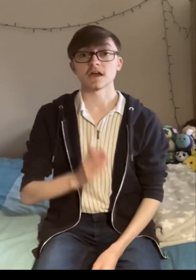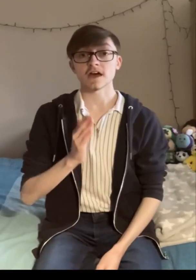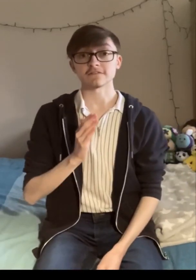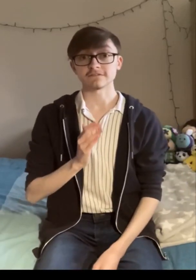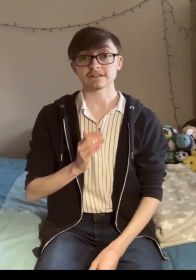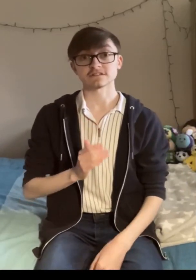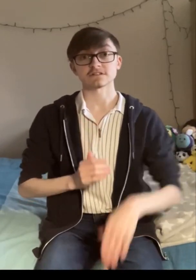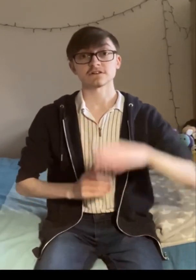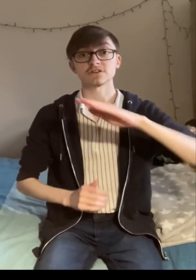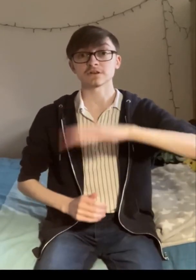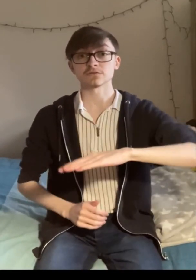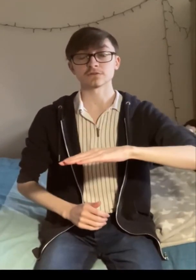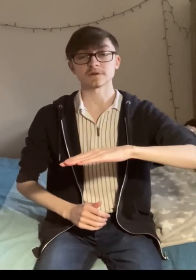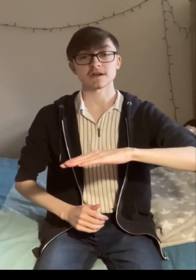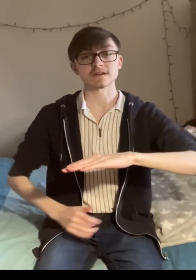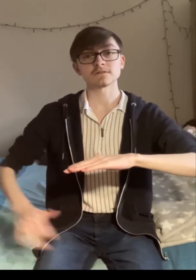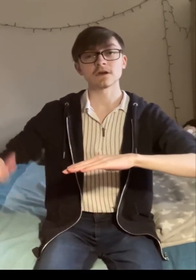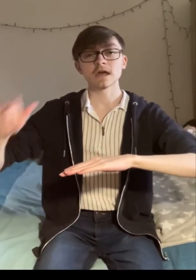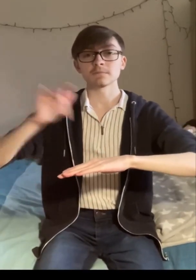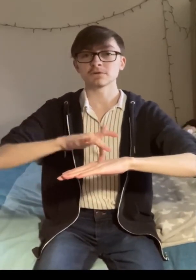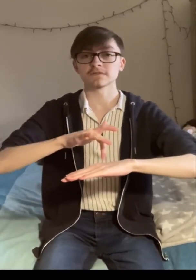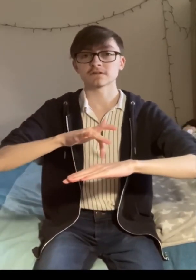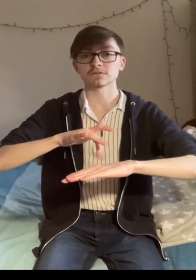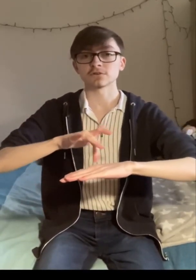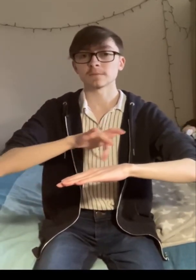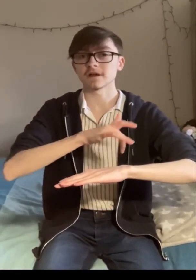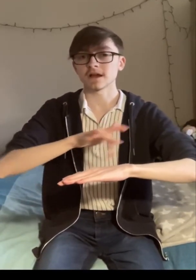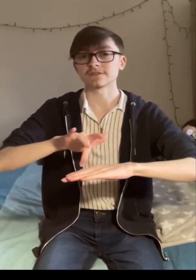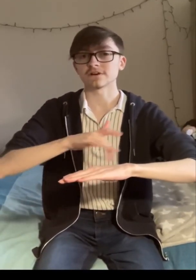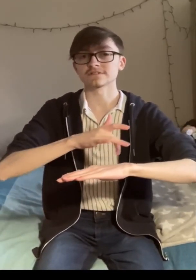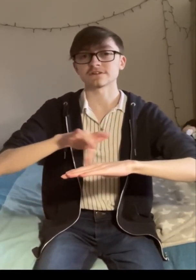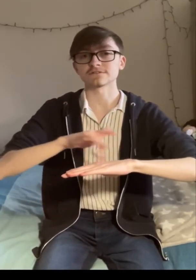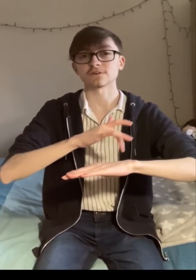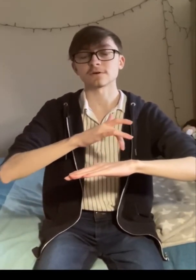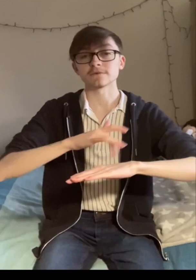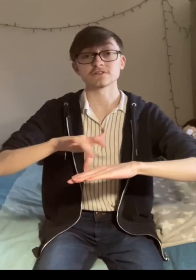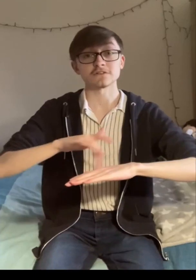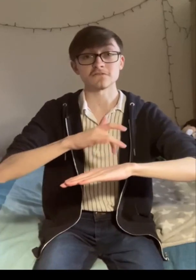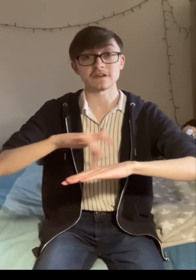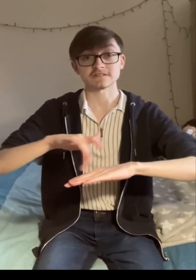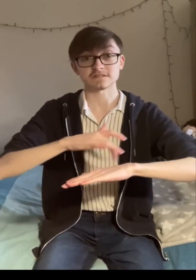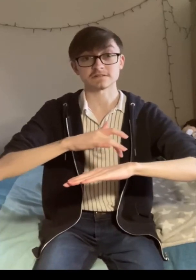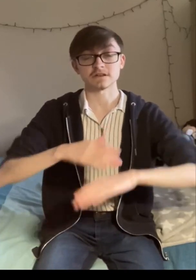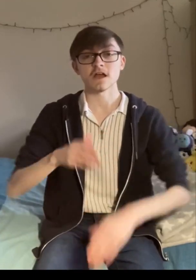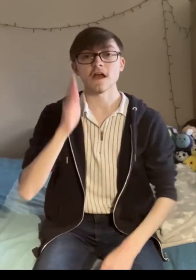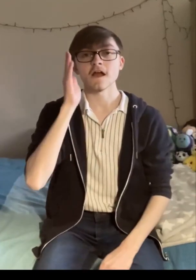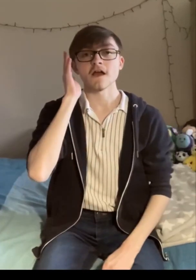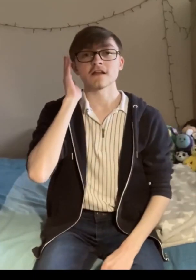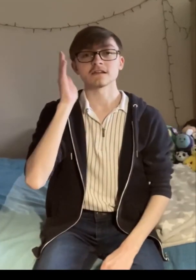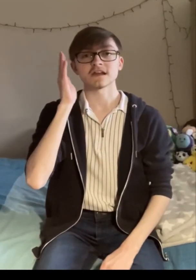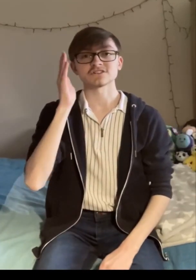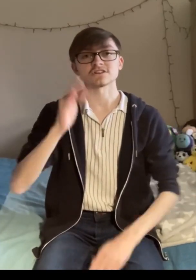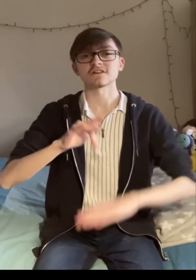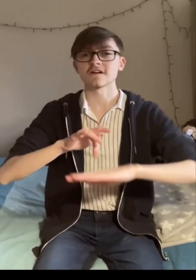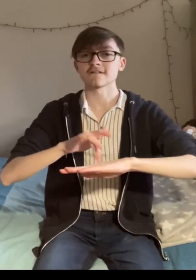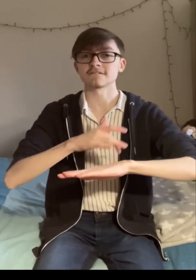And then theatre, you get your non-dominant hand out, middle finger on top, and dance on top. So theatre. Lecture,